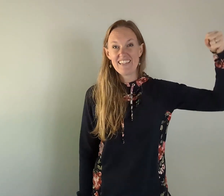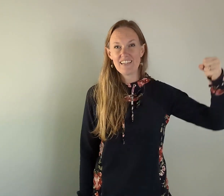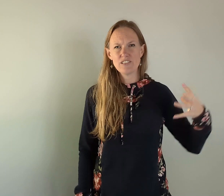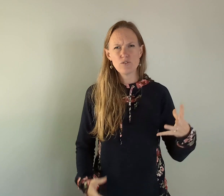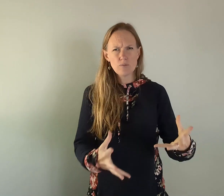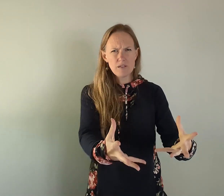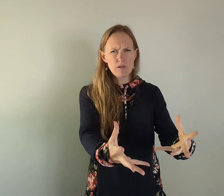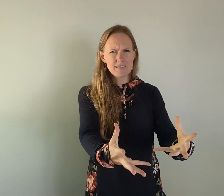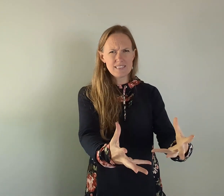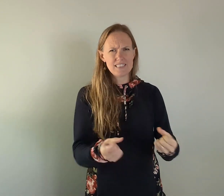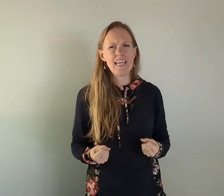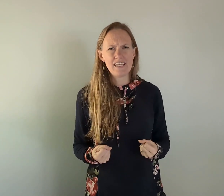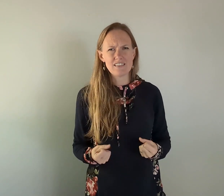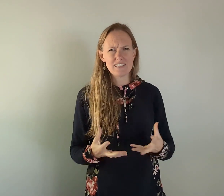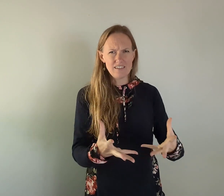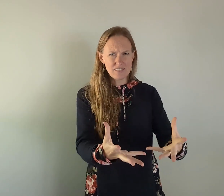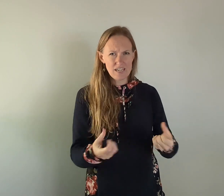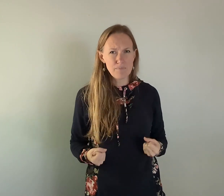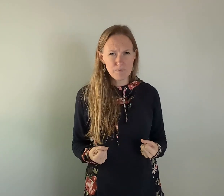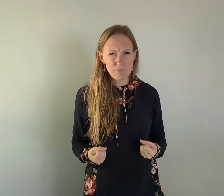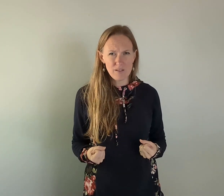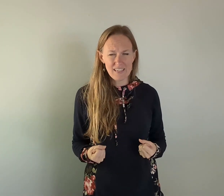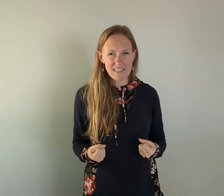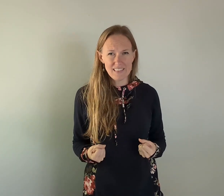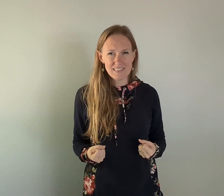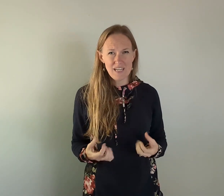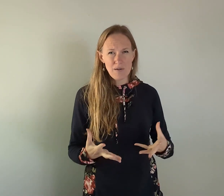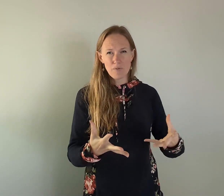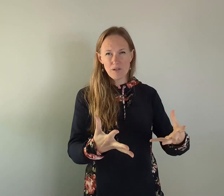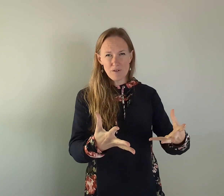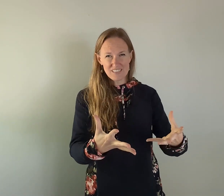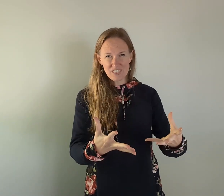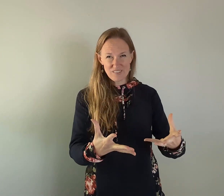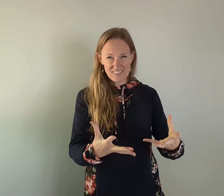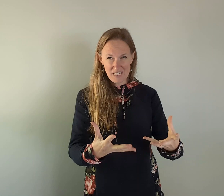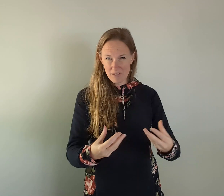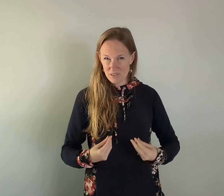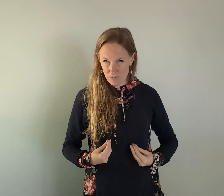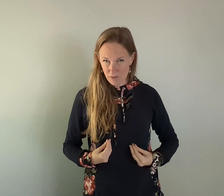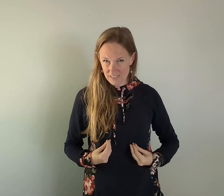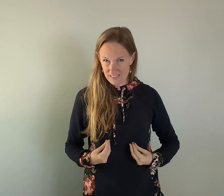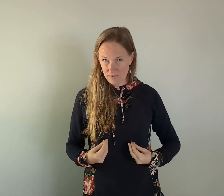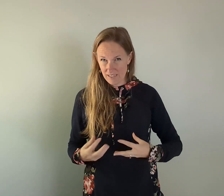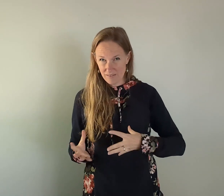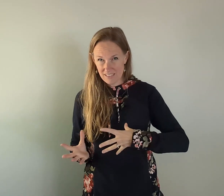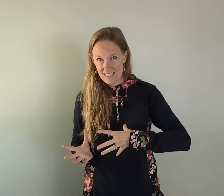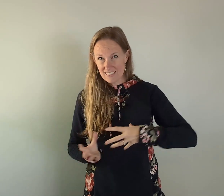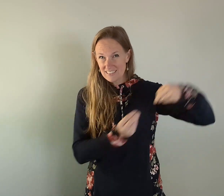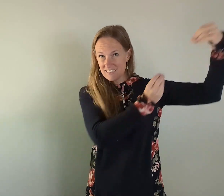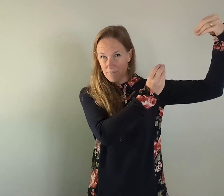taken. Okay. So normally when it's taking ourselves, you kind of pull like this. But we don't want to show this coming towards us, right? This is